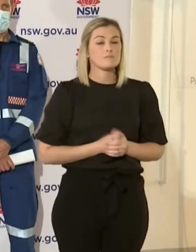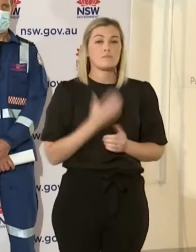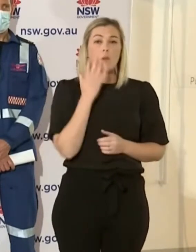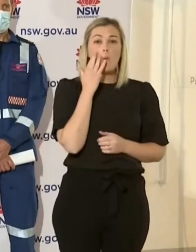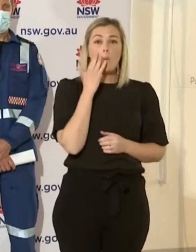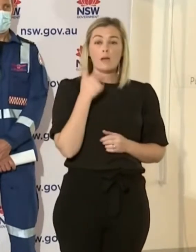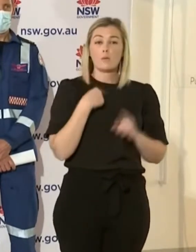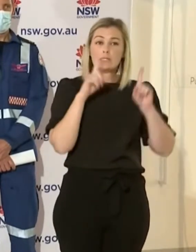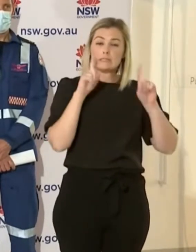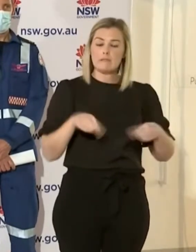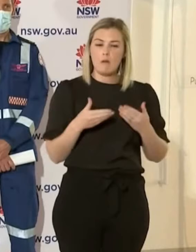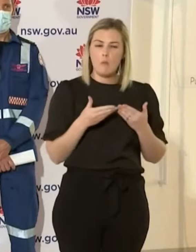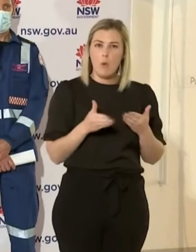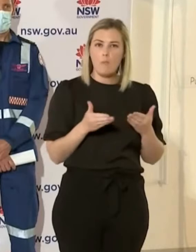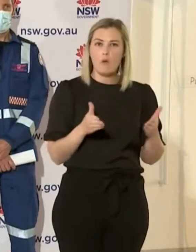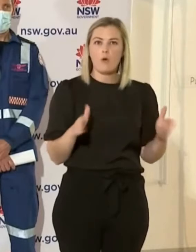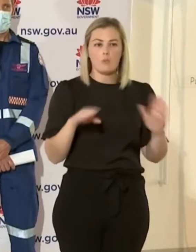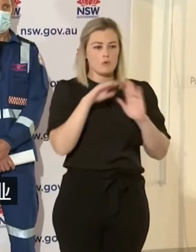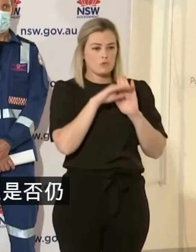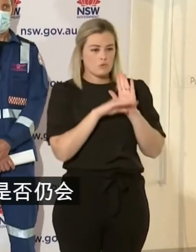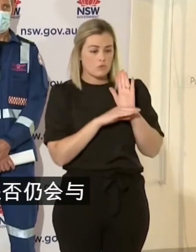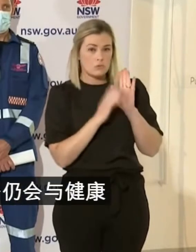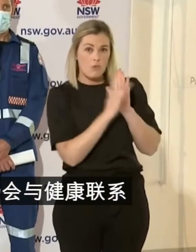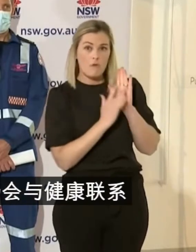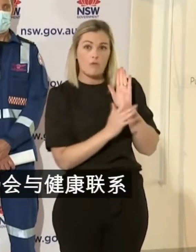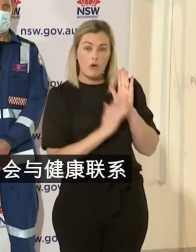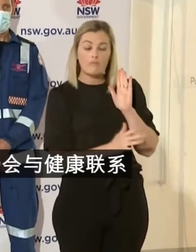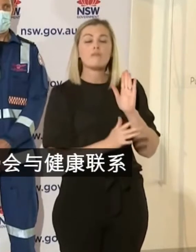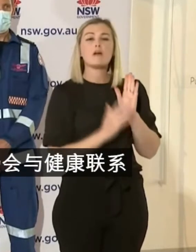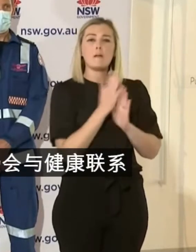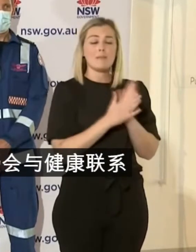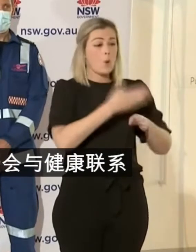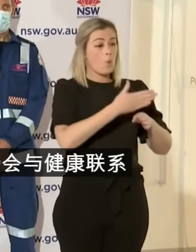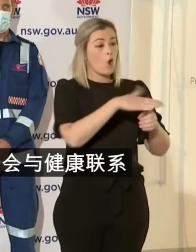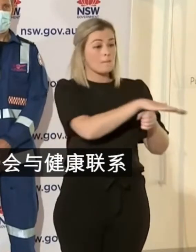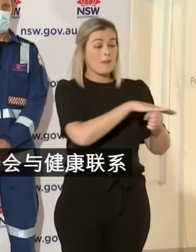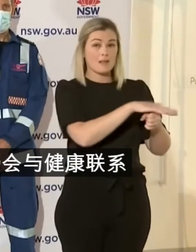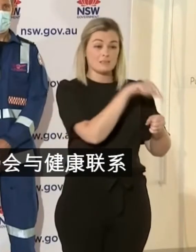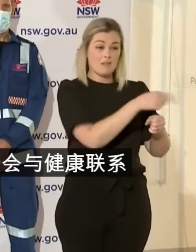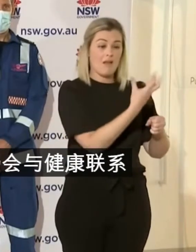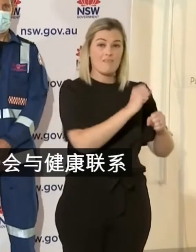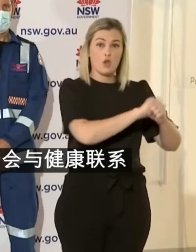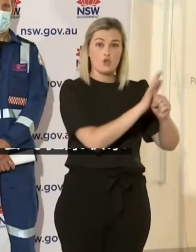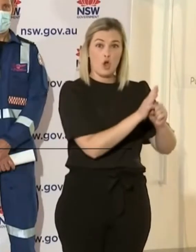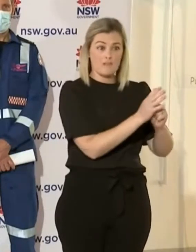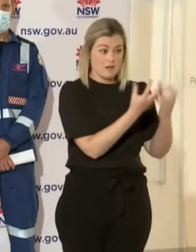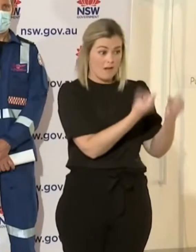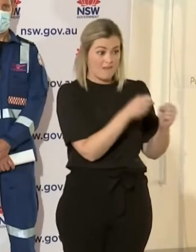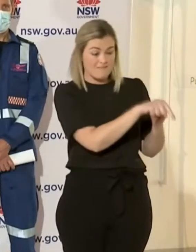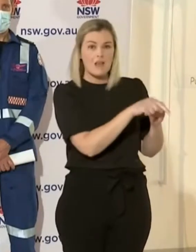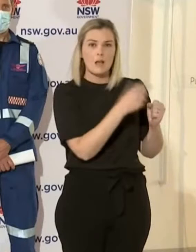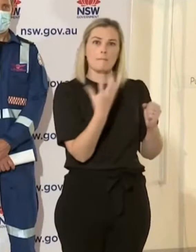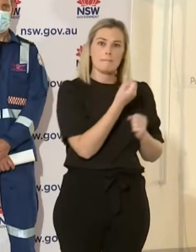be contacted by health still if a COVID positive person walks in? Look, all those issues are made on the basis of